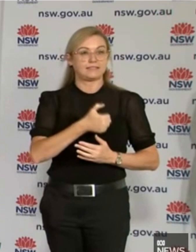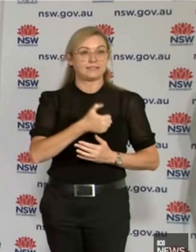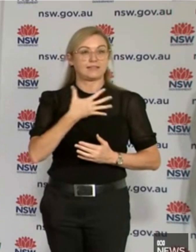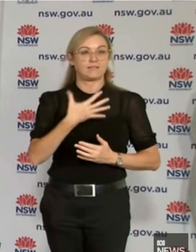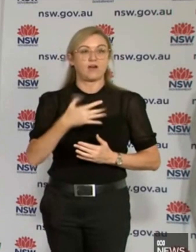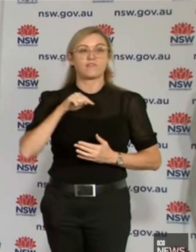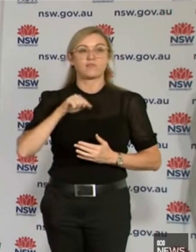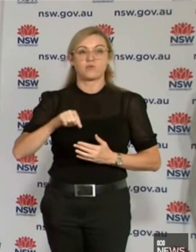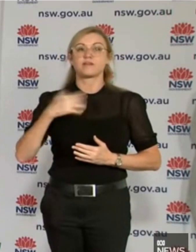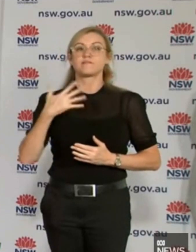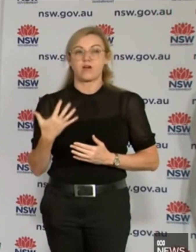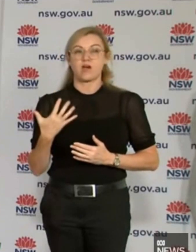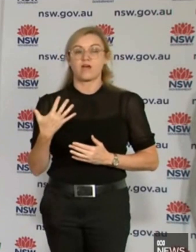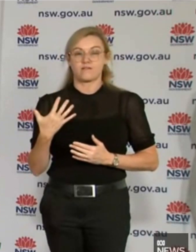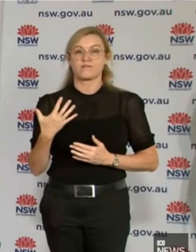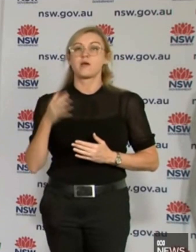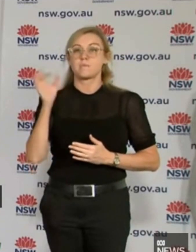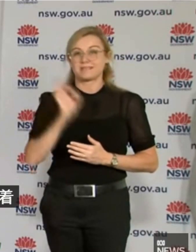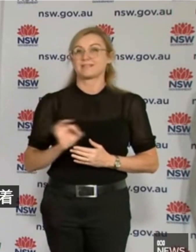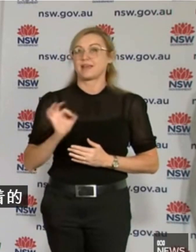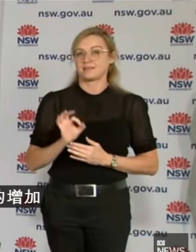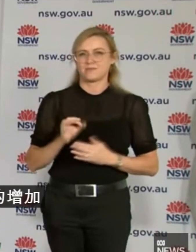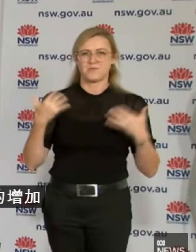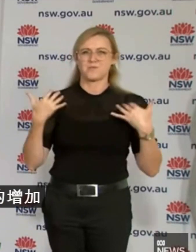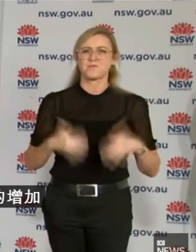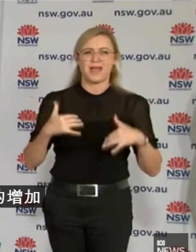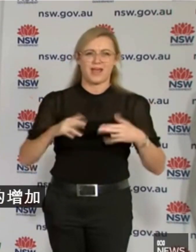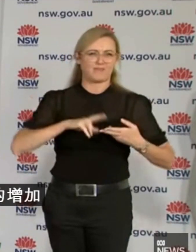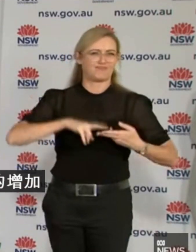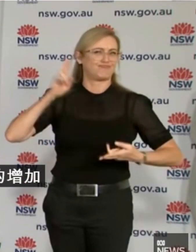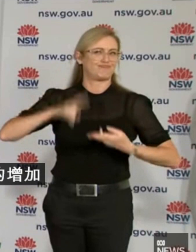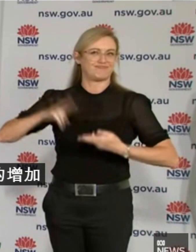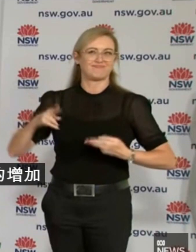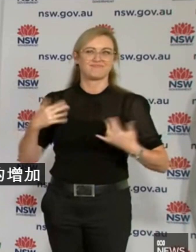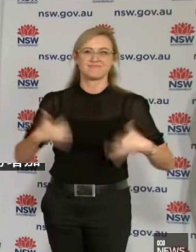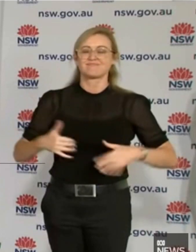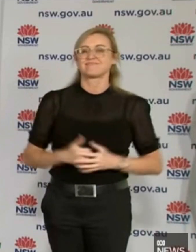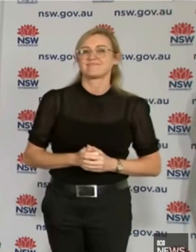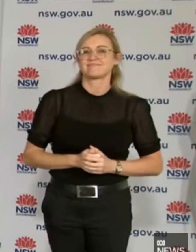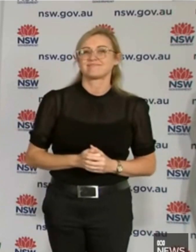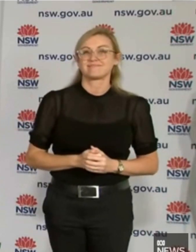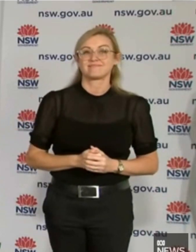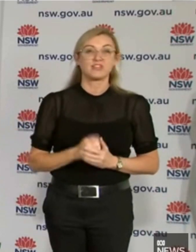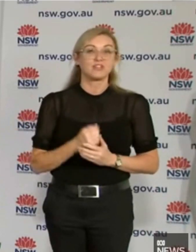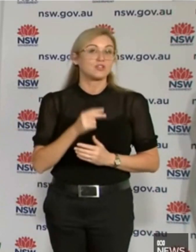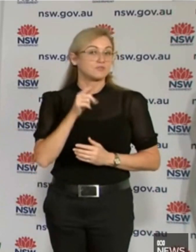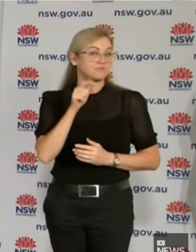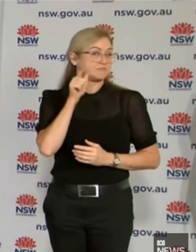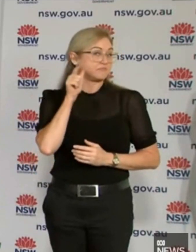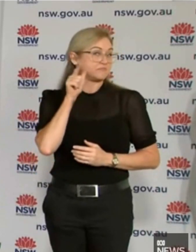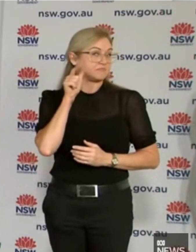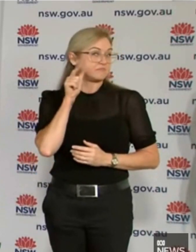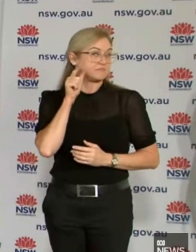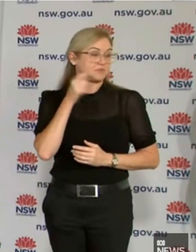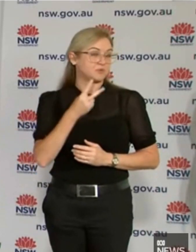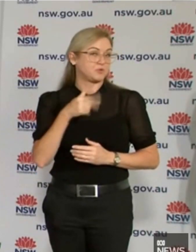55.5%, which is quite a remarkable increase. Only 2 days ago, our